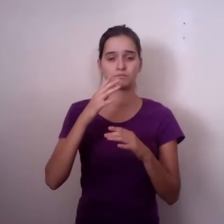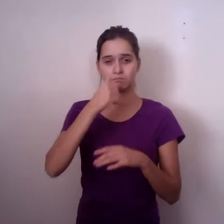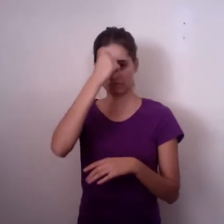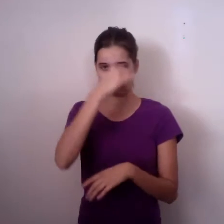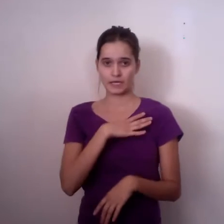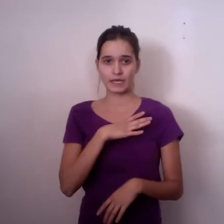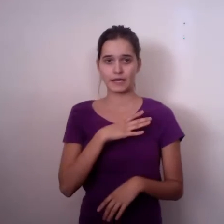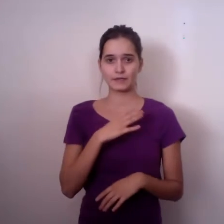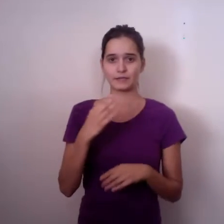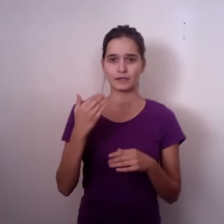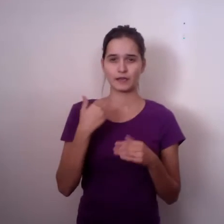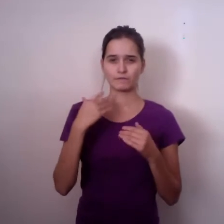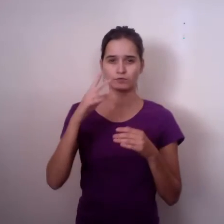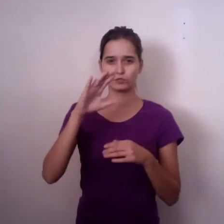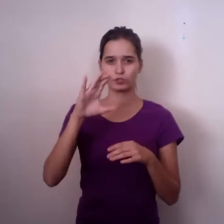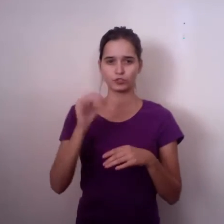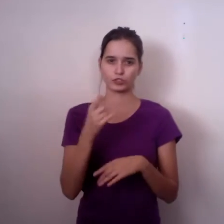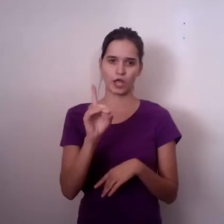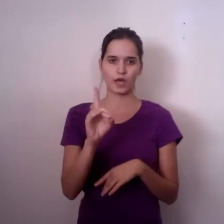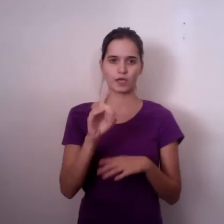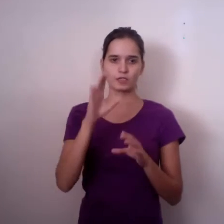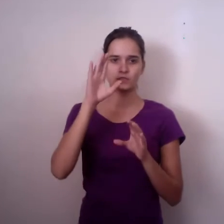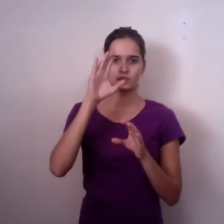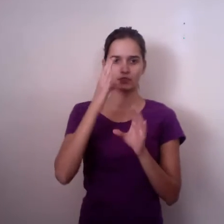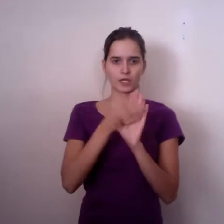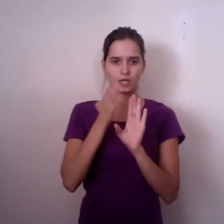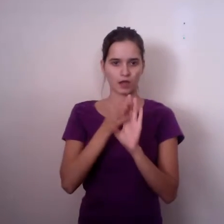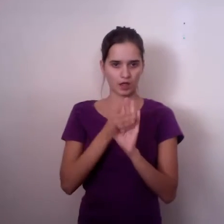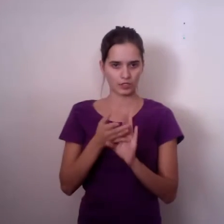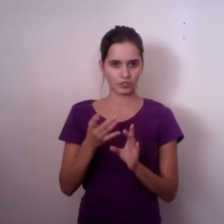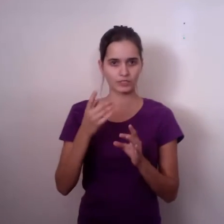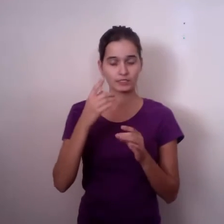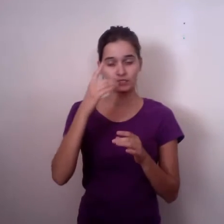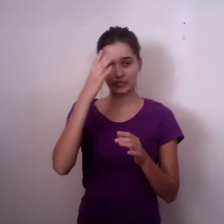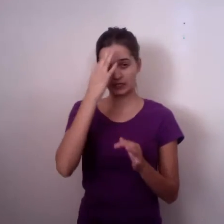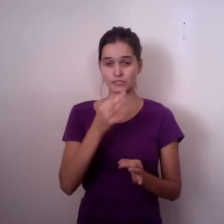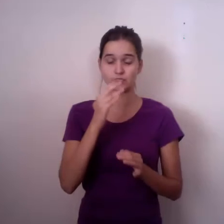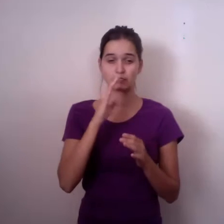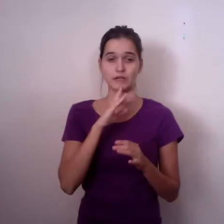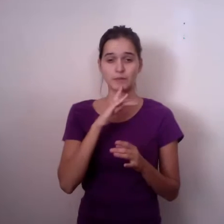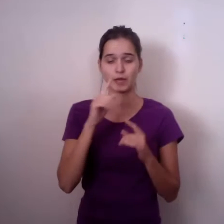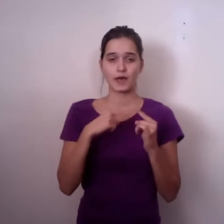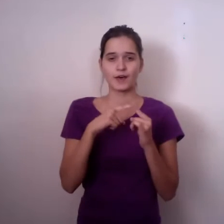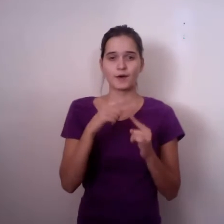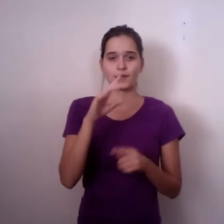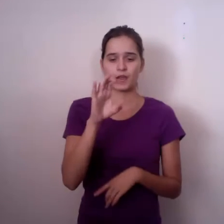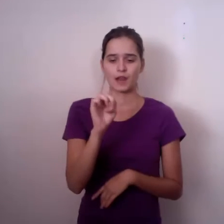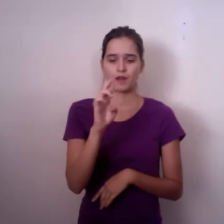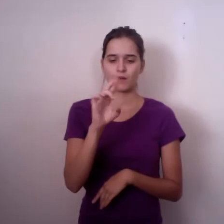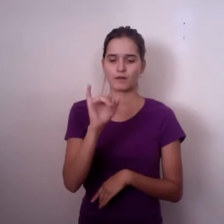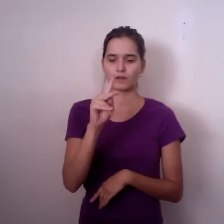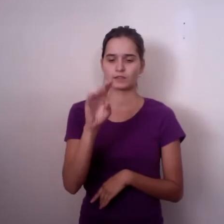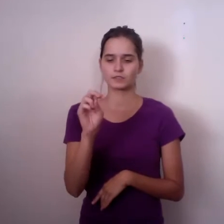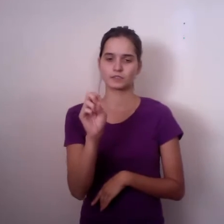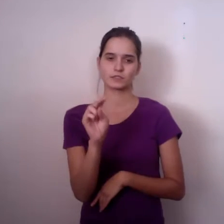was doing child psychology, so he decided to talk about Erickson's stages of development, and that was really perfect because it was contained in a